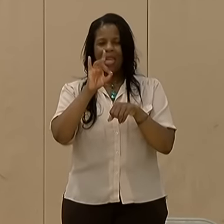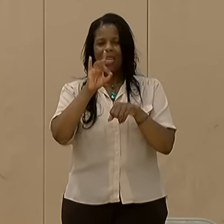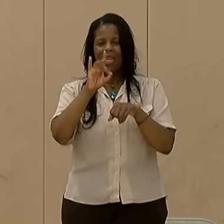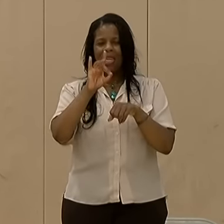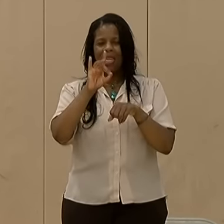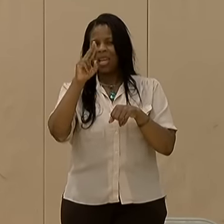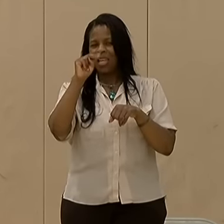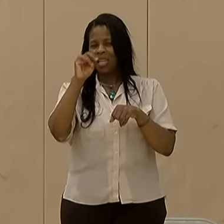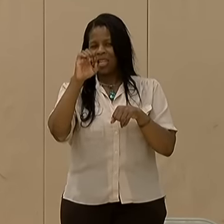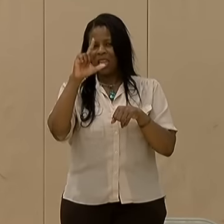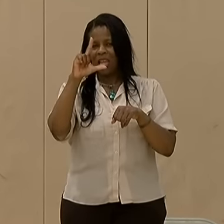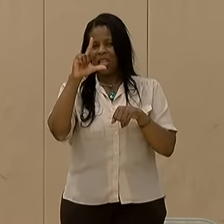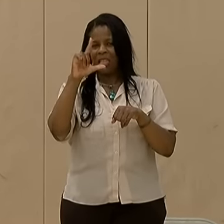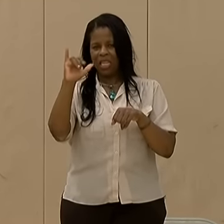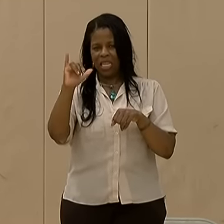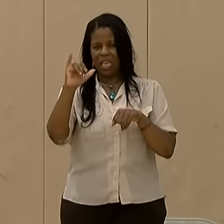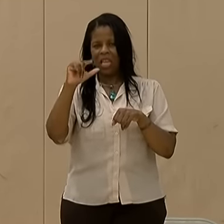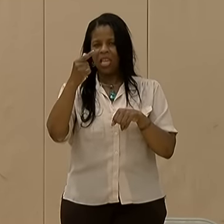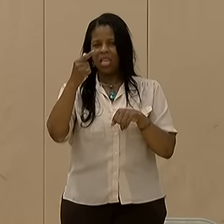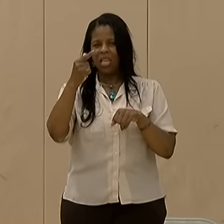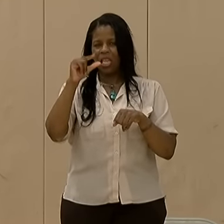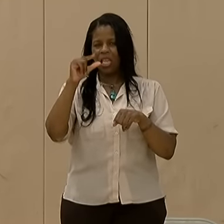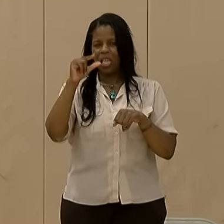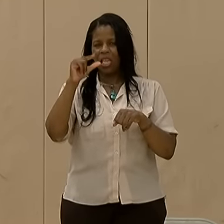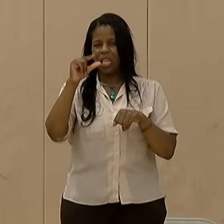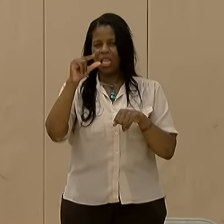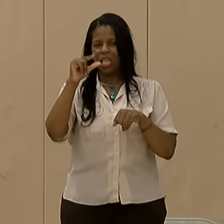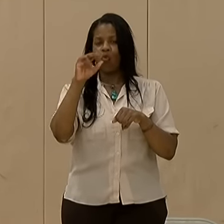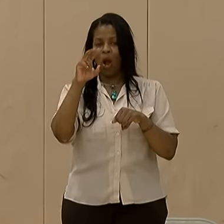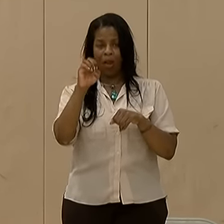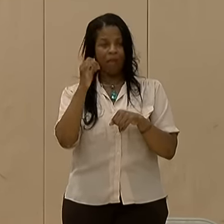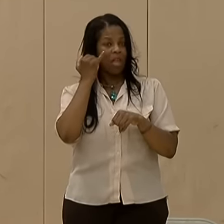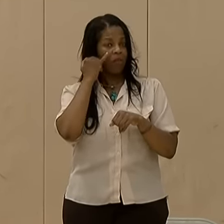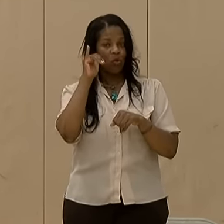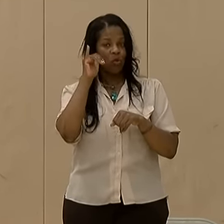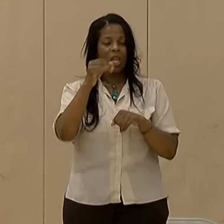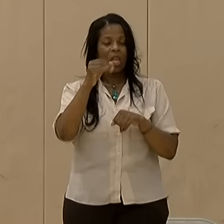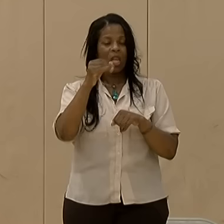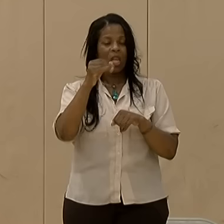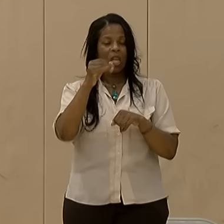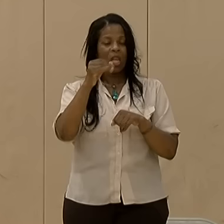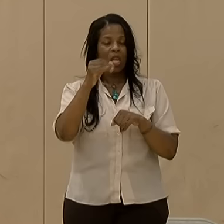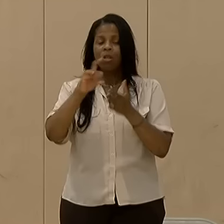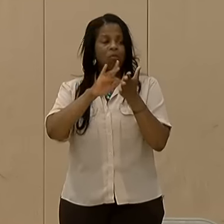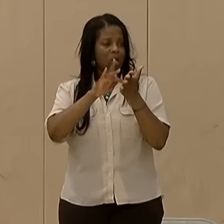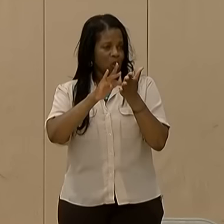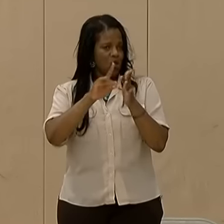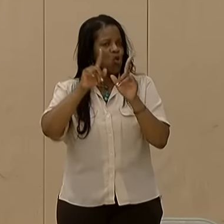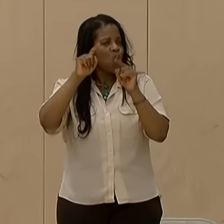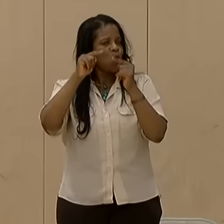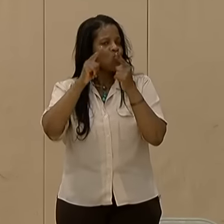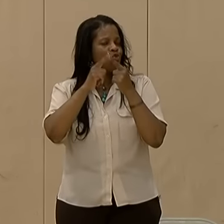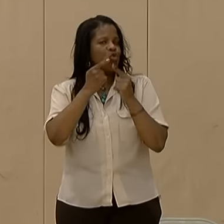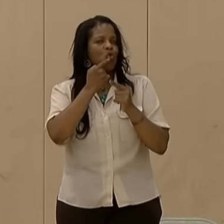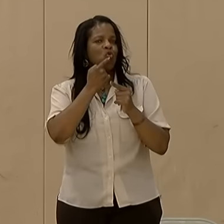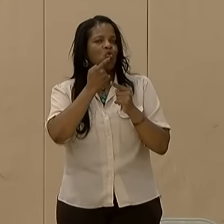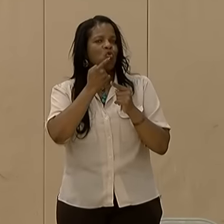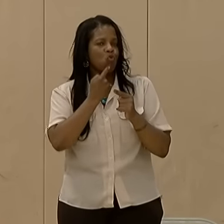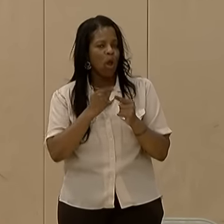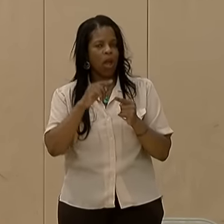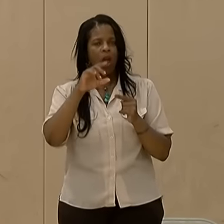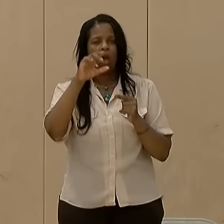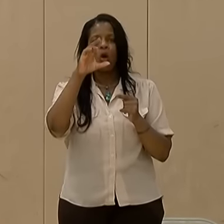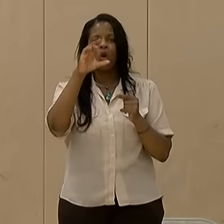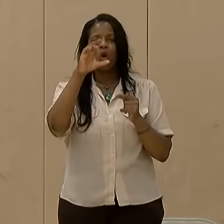For those who have decided to remain in their homes and they now need medications, they can also go to the shelters if they're having